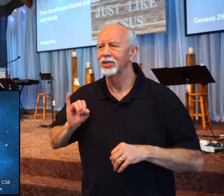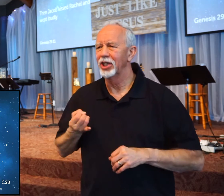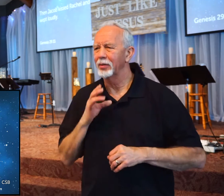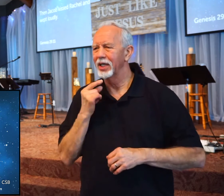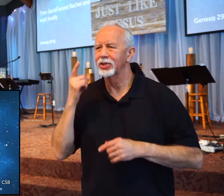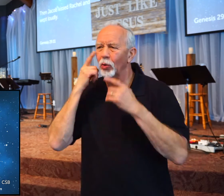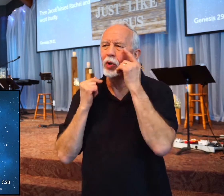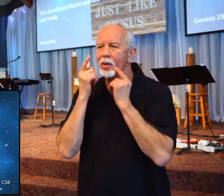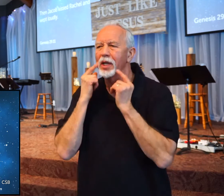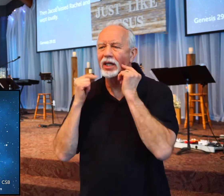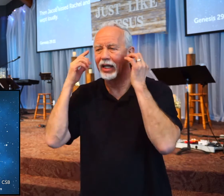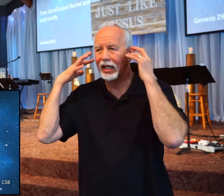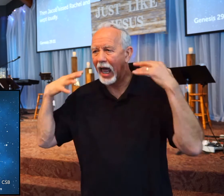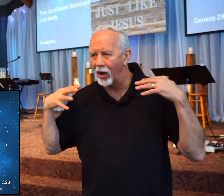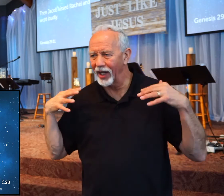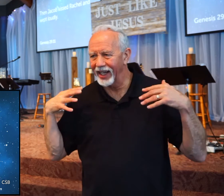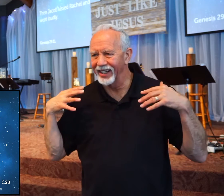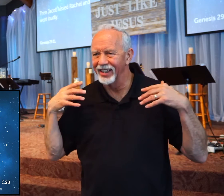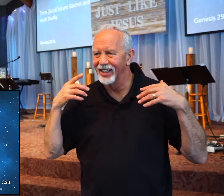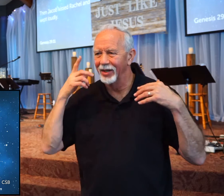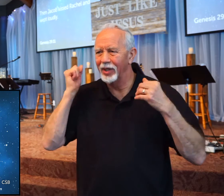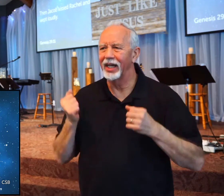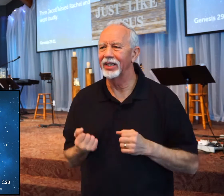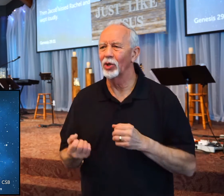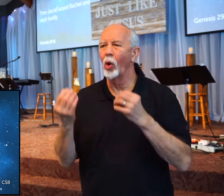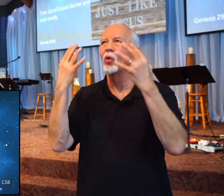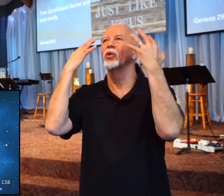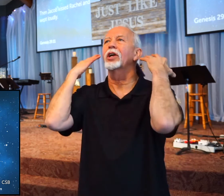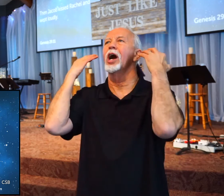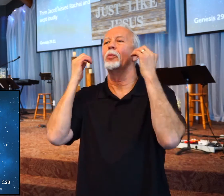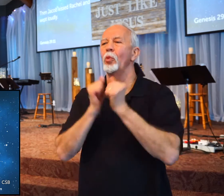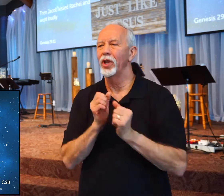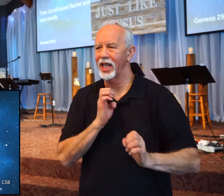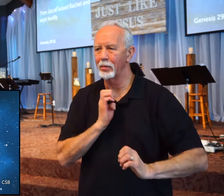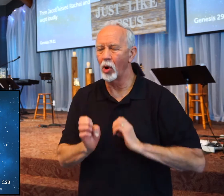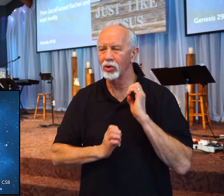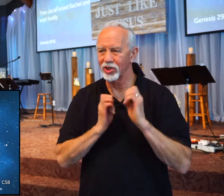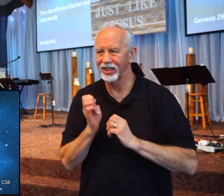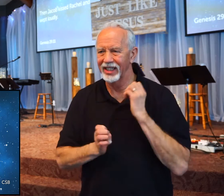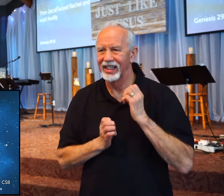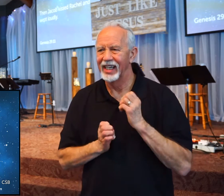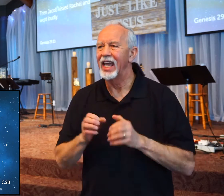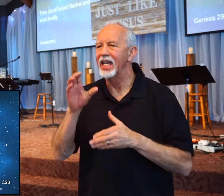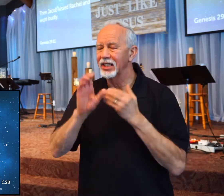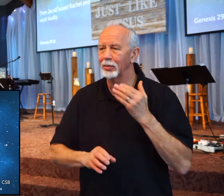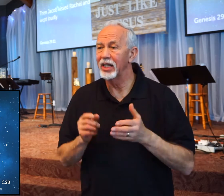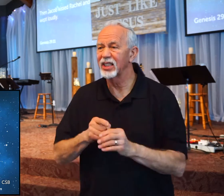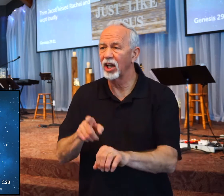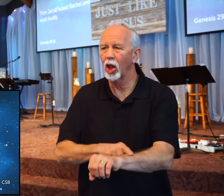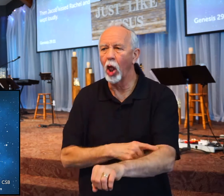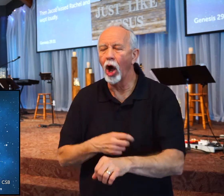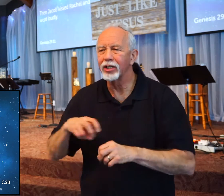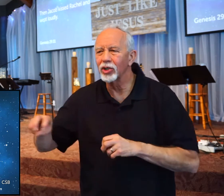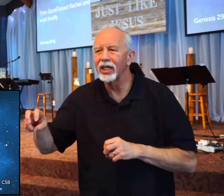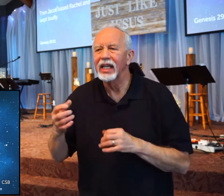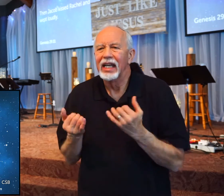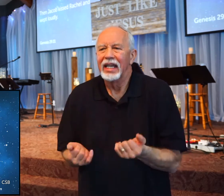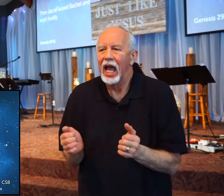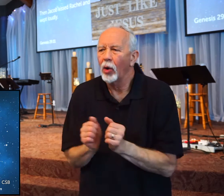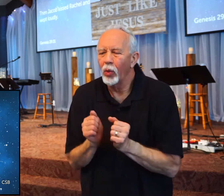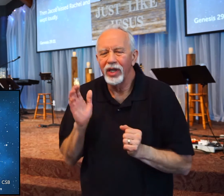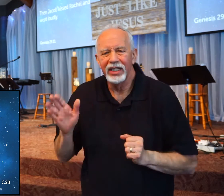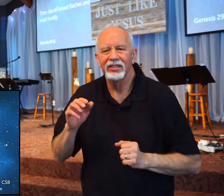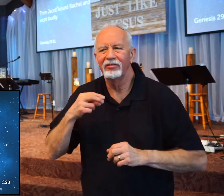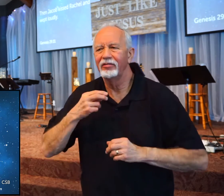weeping loudly because he is overcome with emotion. He has completed this long journey. He is now with his family.